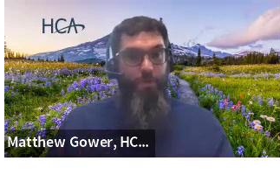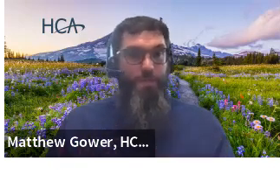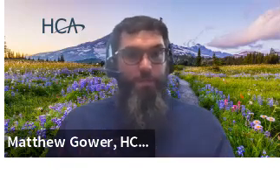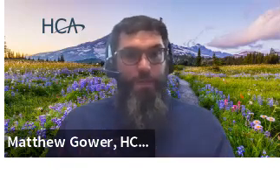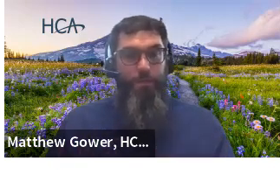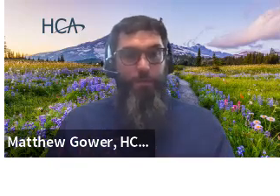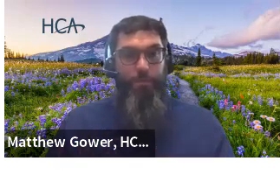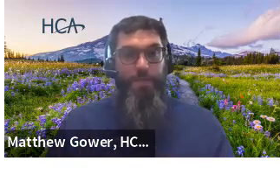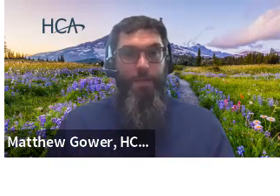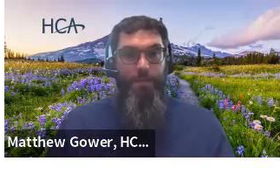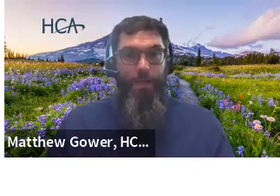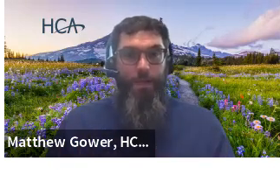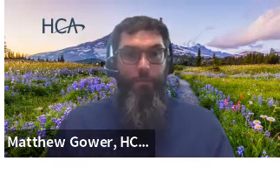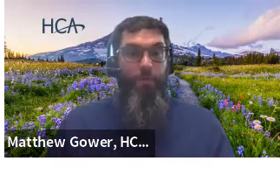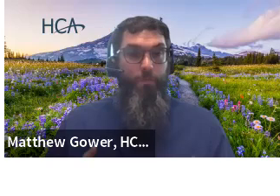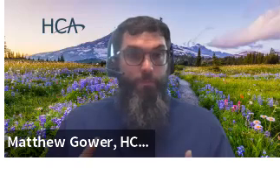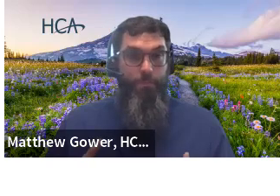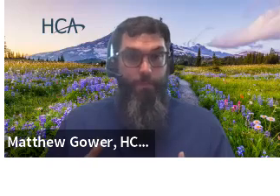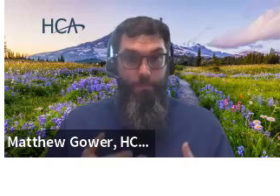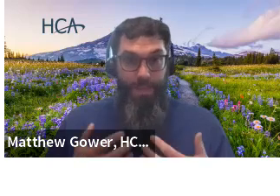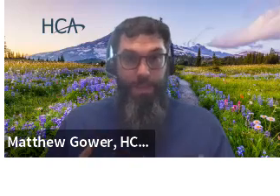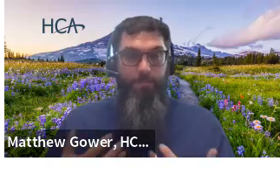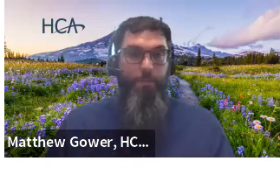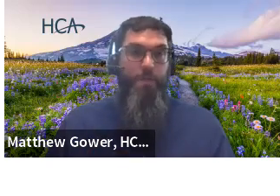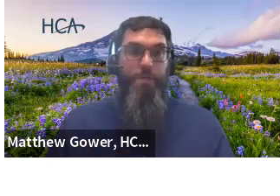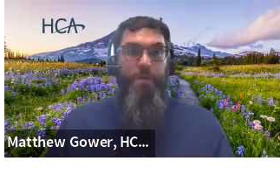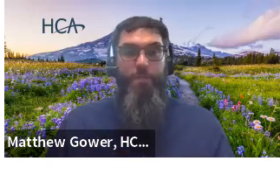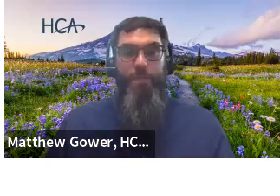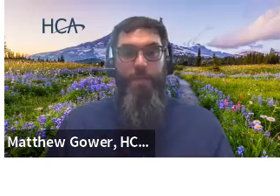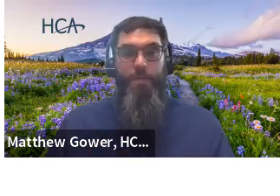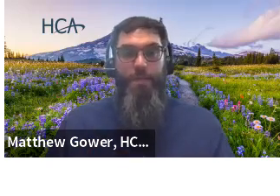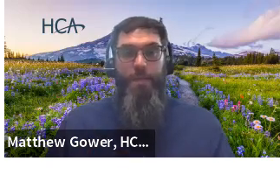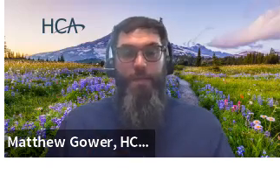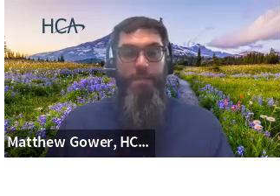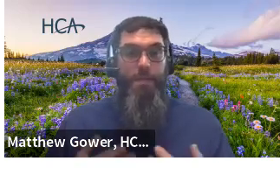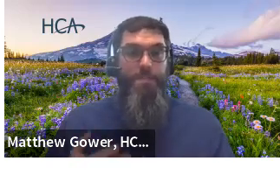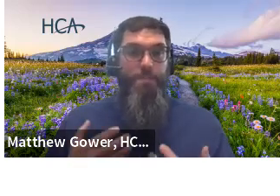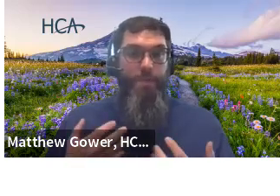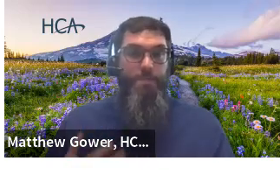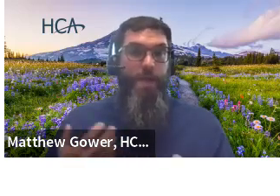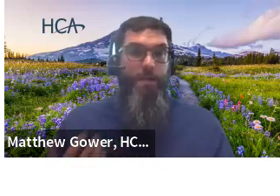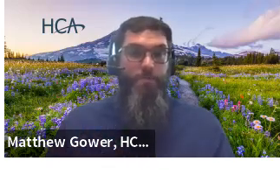So one of the ways that we can improve this, and one of the key frameworks that we're implementing in our state, is